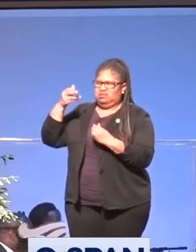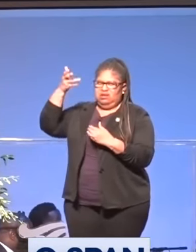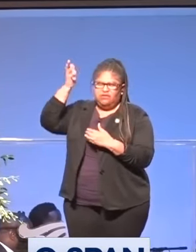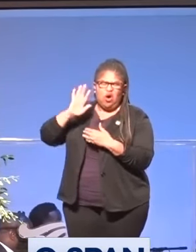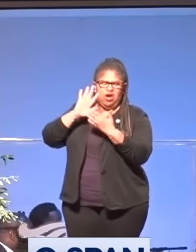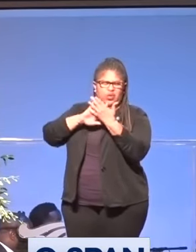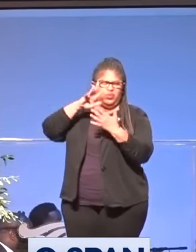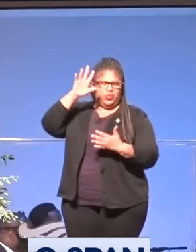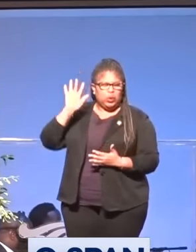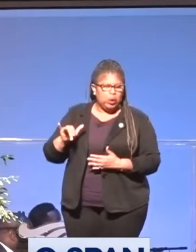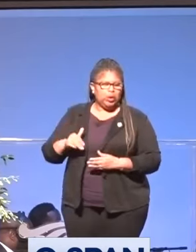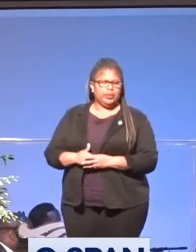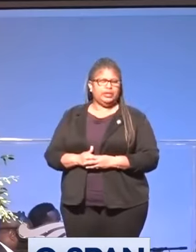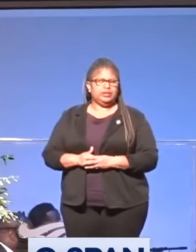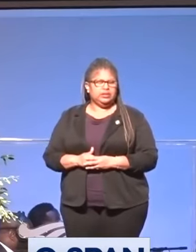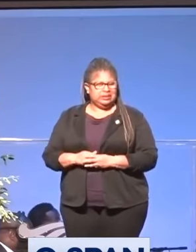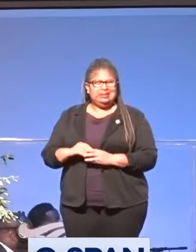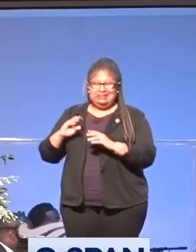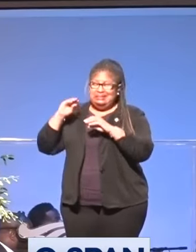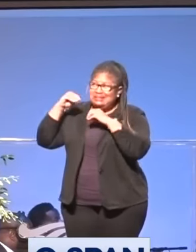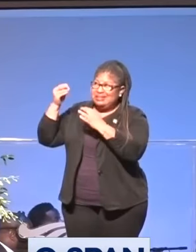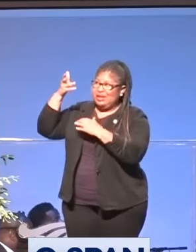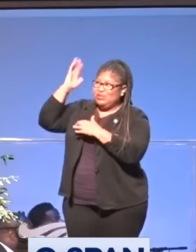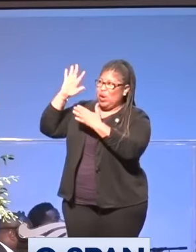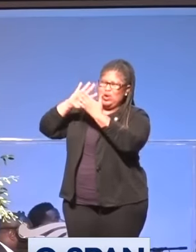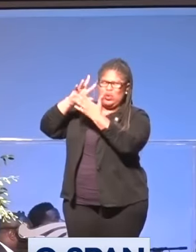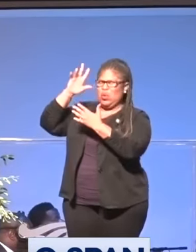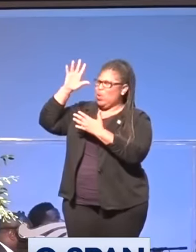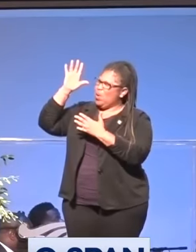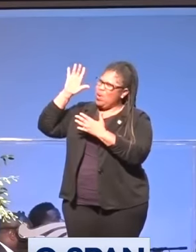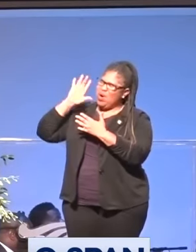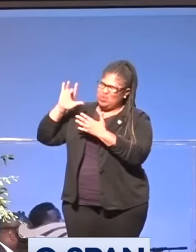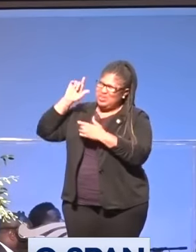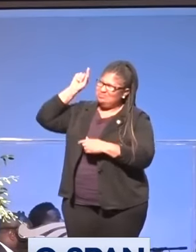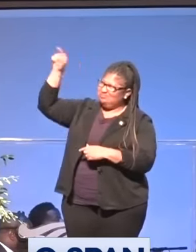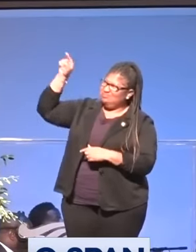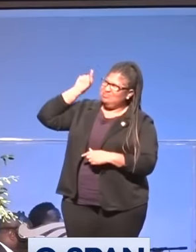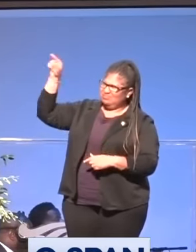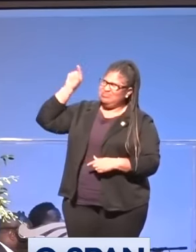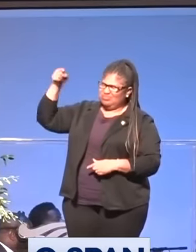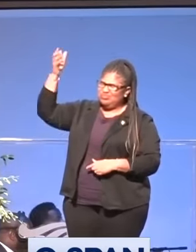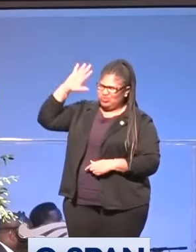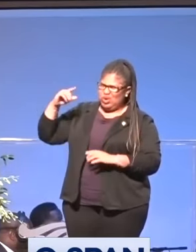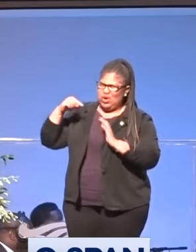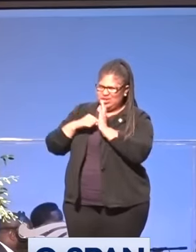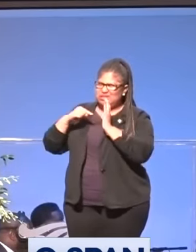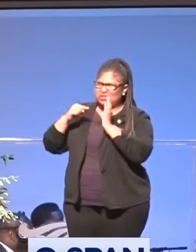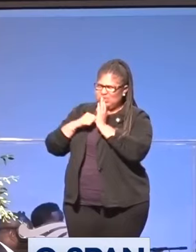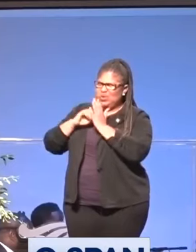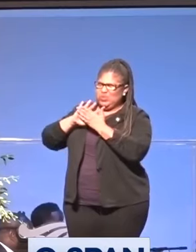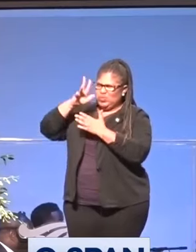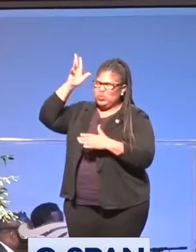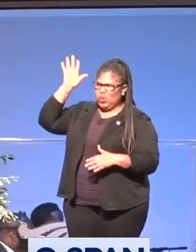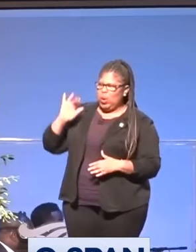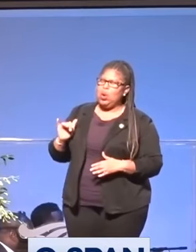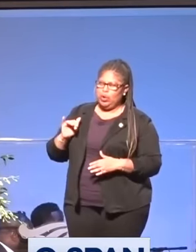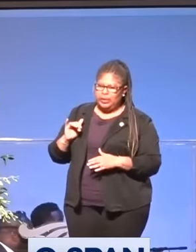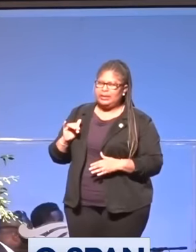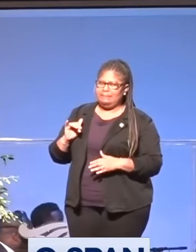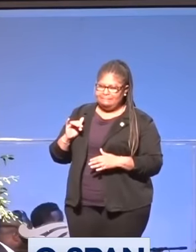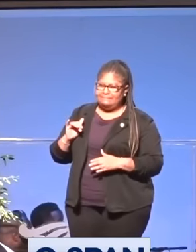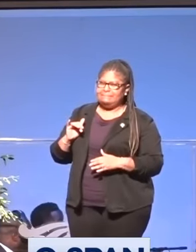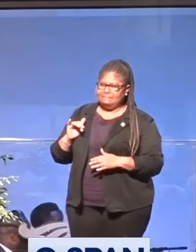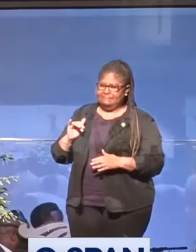glory. Give God the glory. Give flaw the glory. Give his kids the glory.